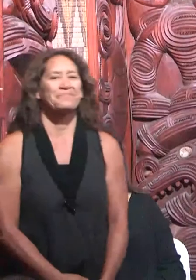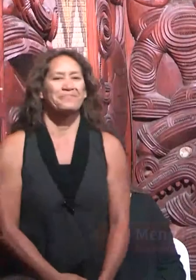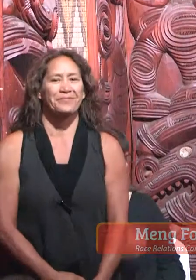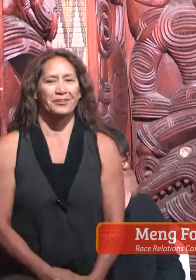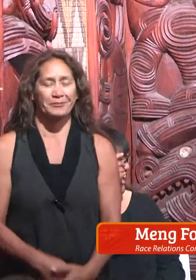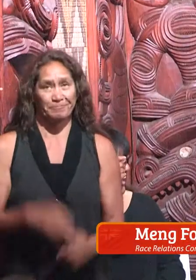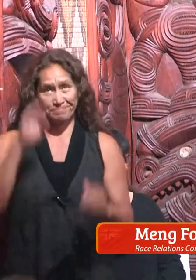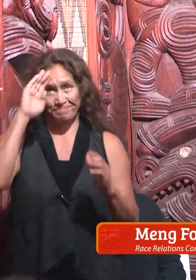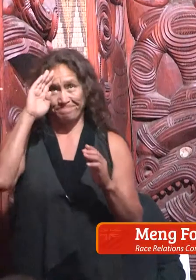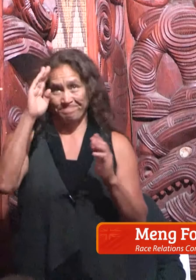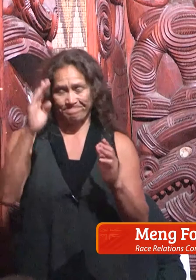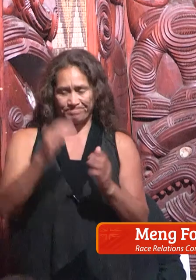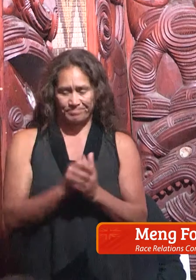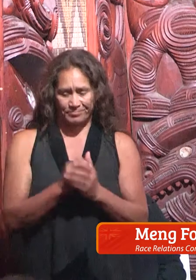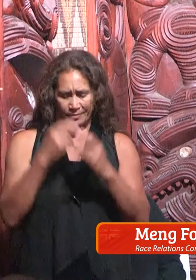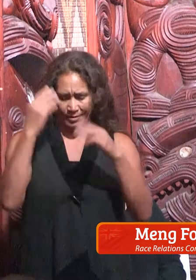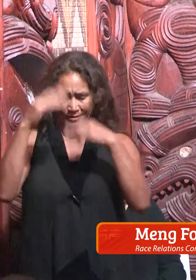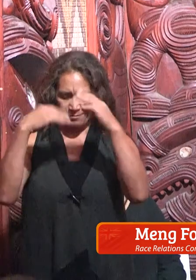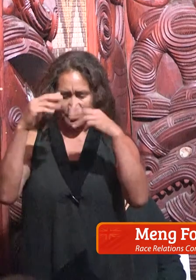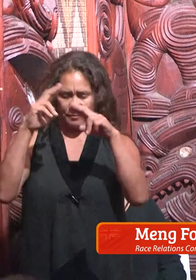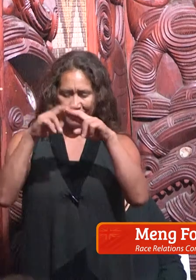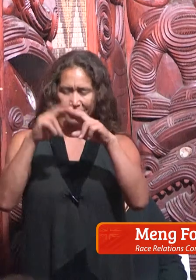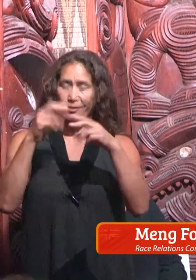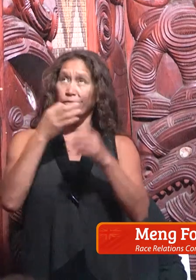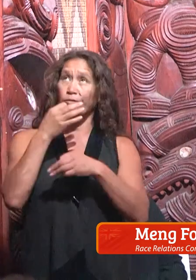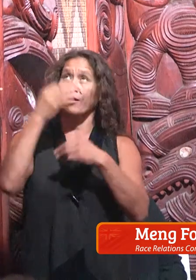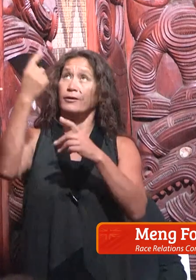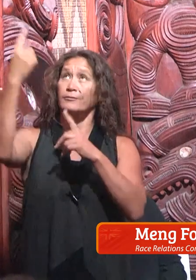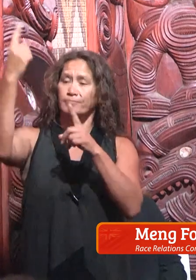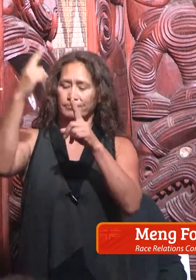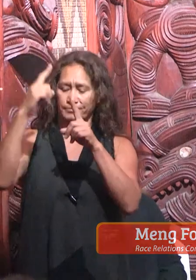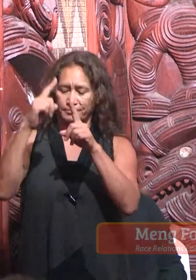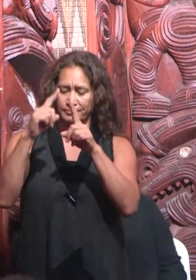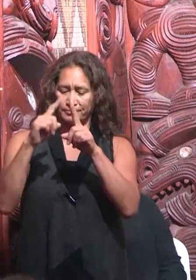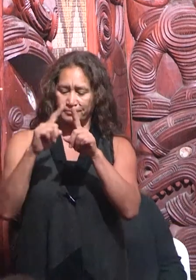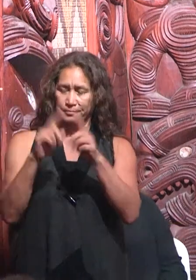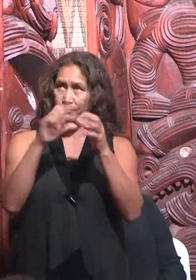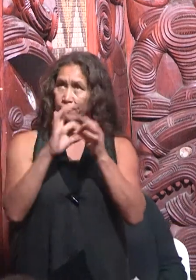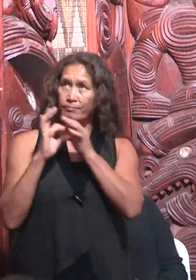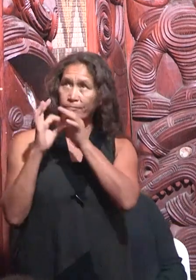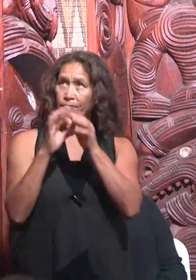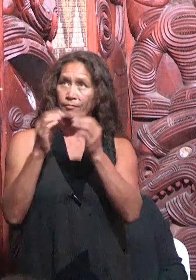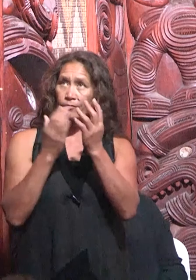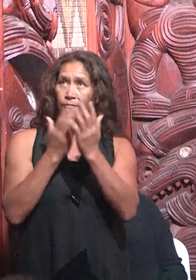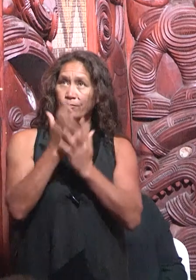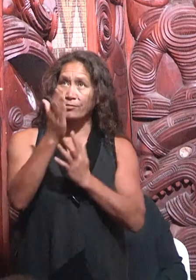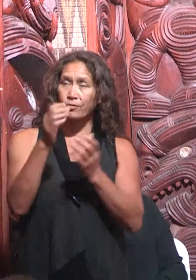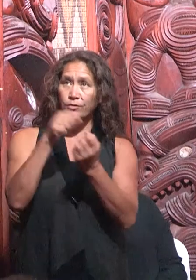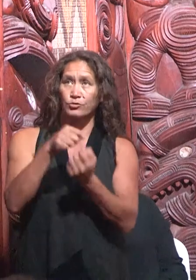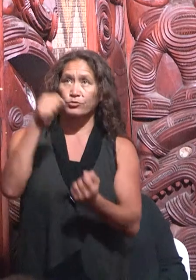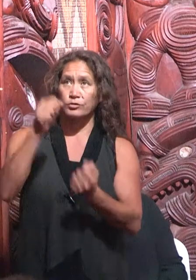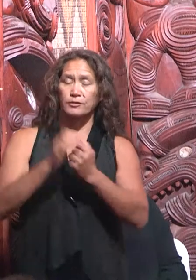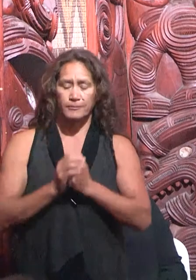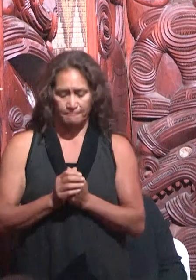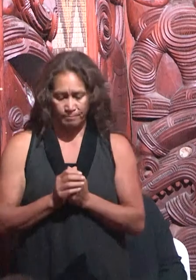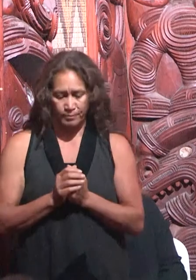E te atua kārawa, pupuri nei te taonga o te tiriti o Waitangi mo ake tonu. Whare ki